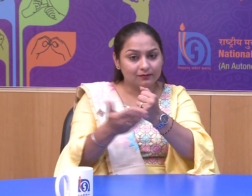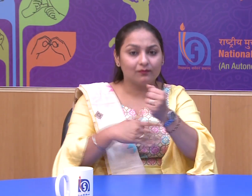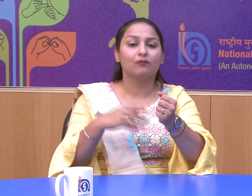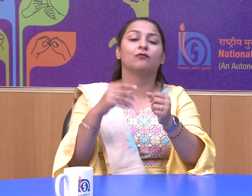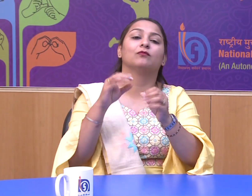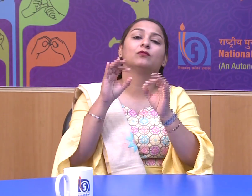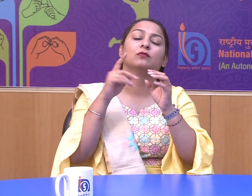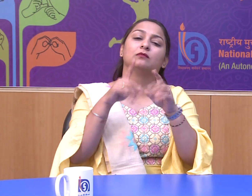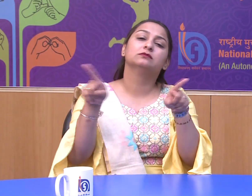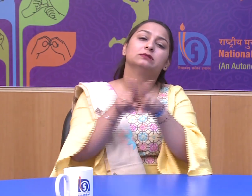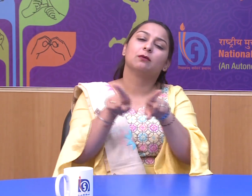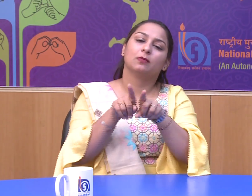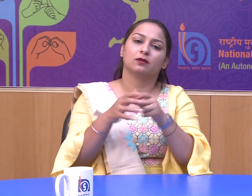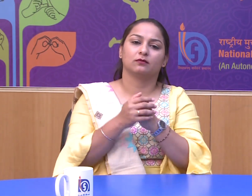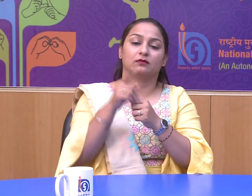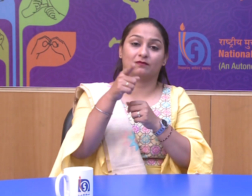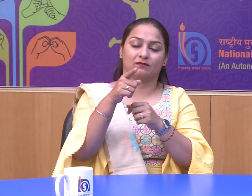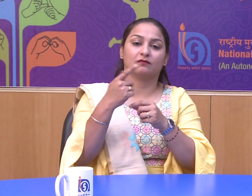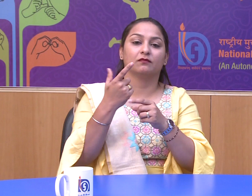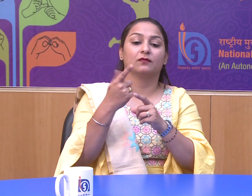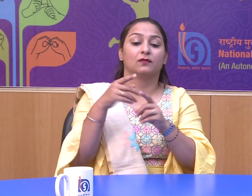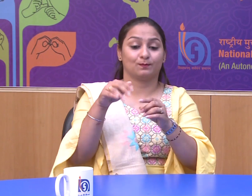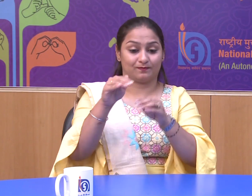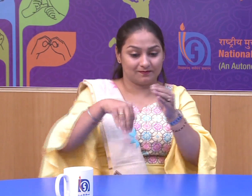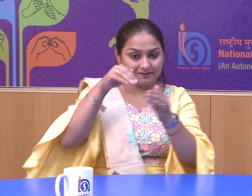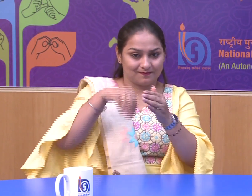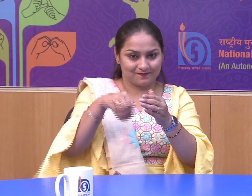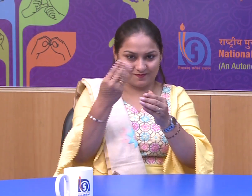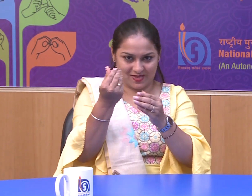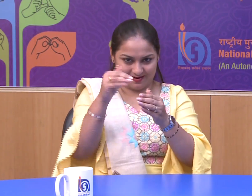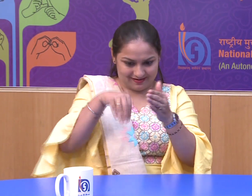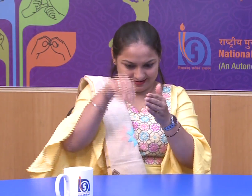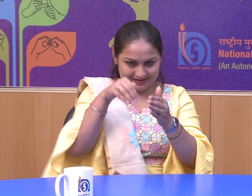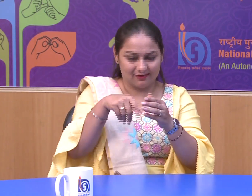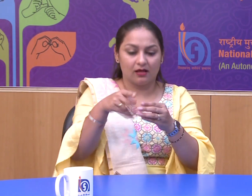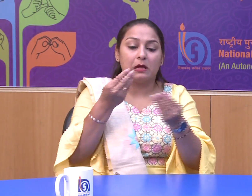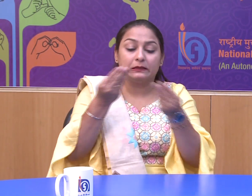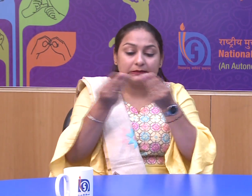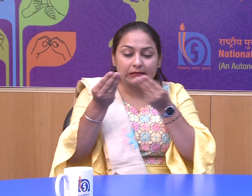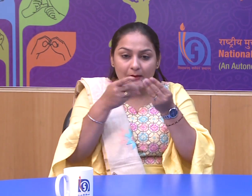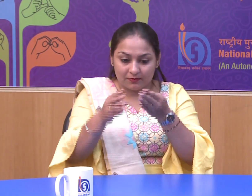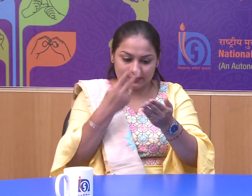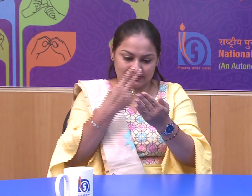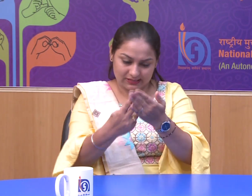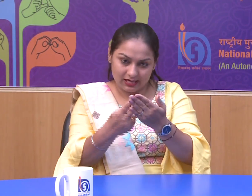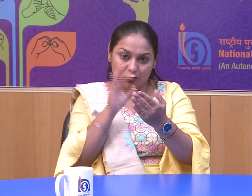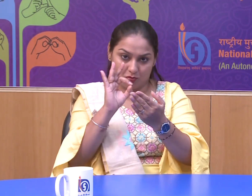for example, the tilling of soil, sowing of samplings, picking